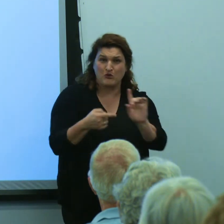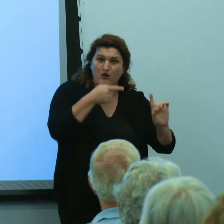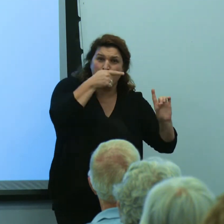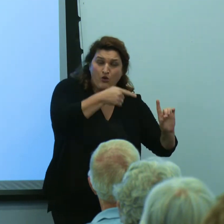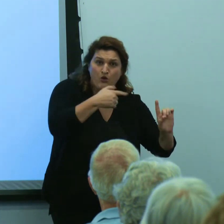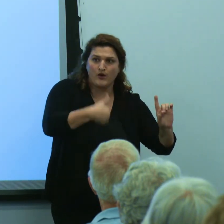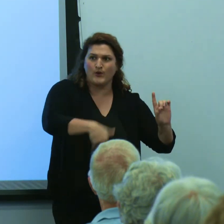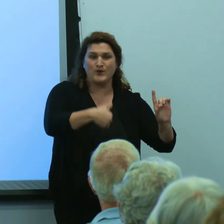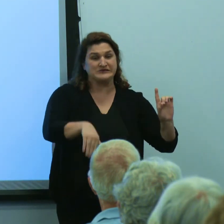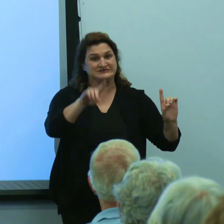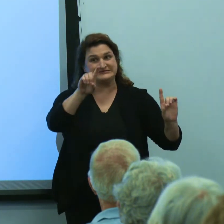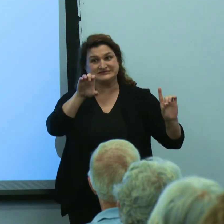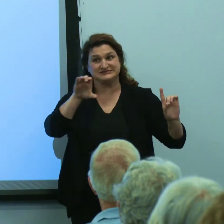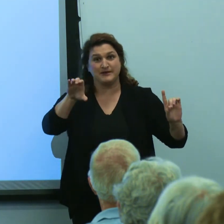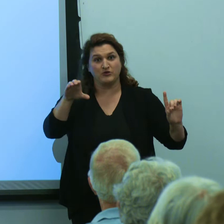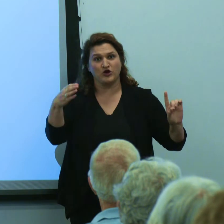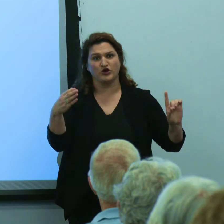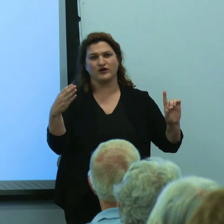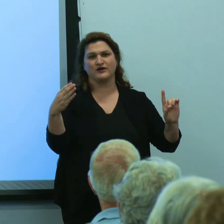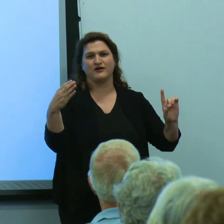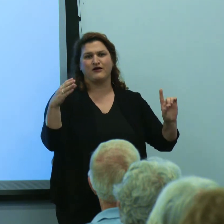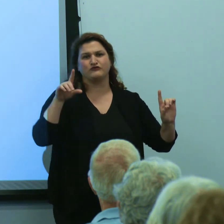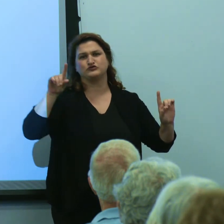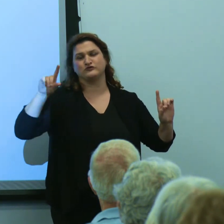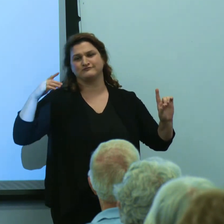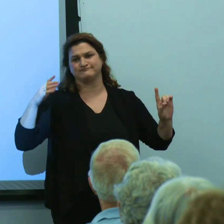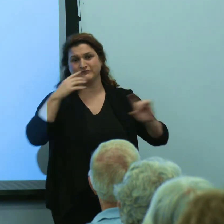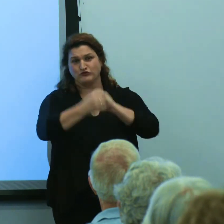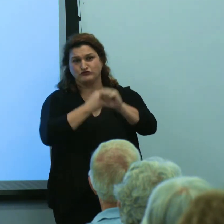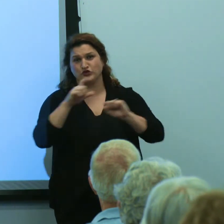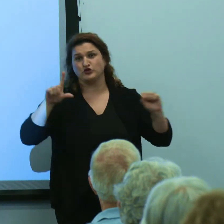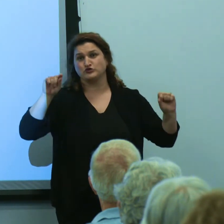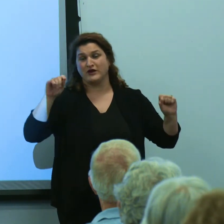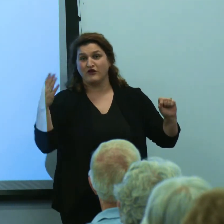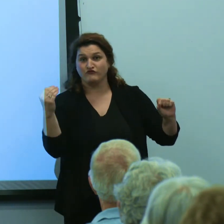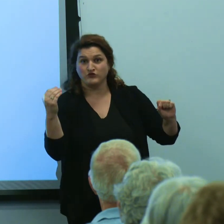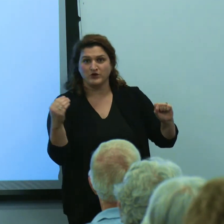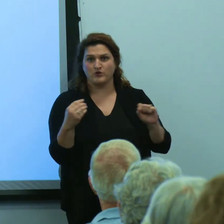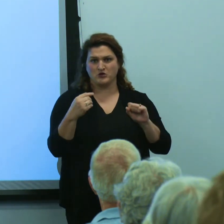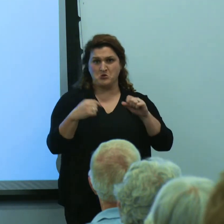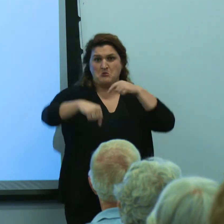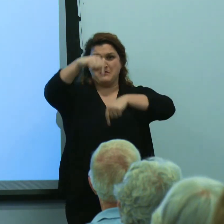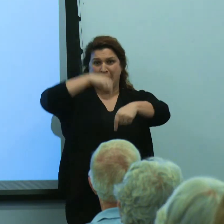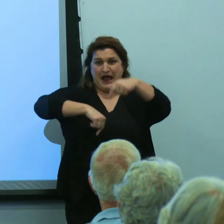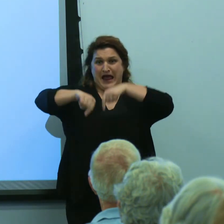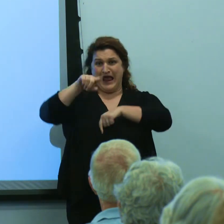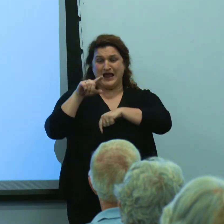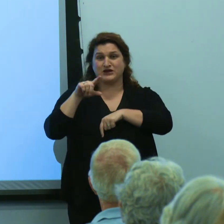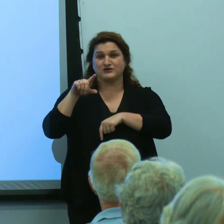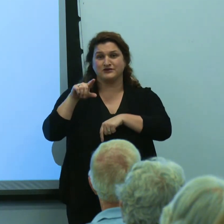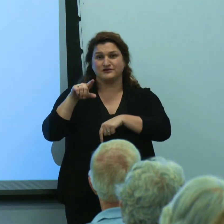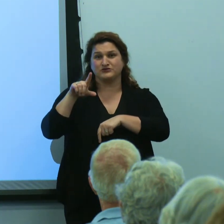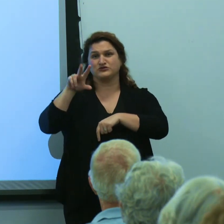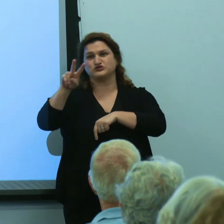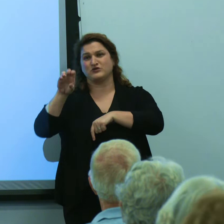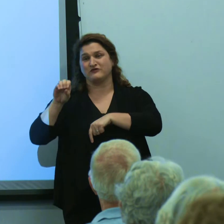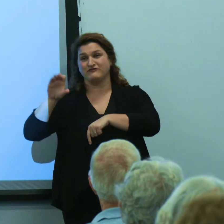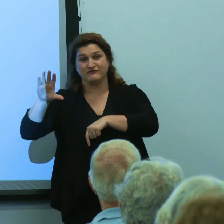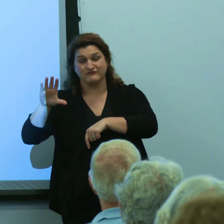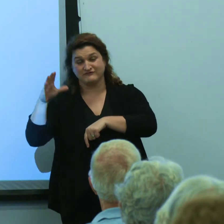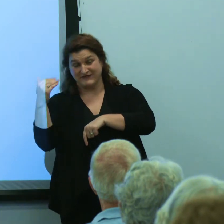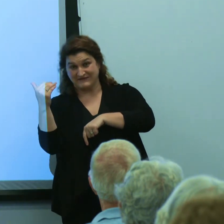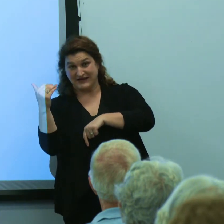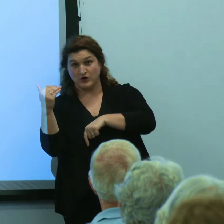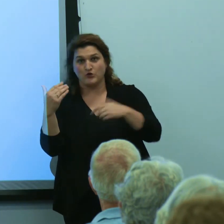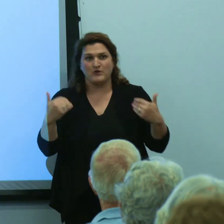to December of 2014. You know, if you go back to 2015, we had a citizen initiative, a redistricting citizen